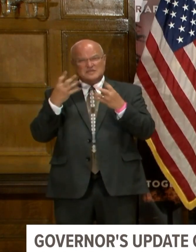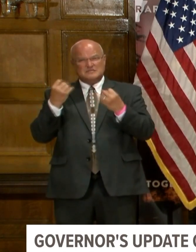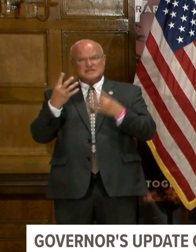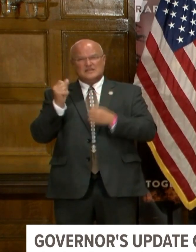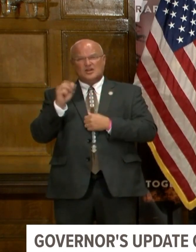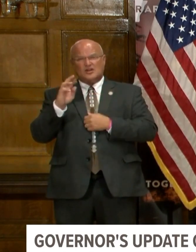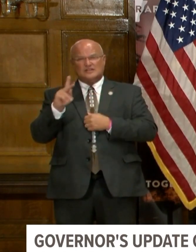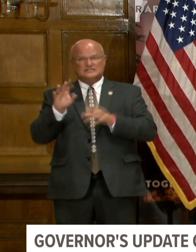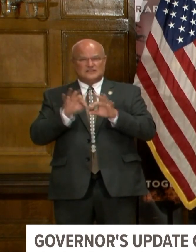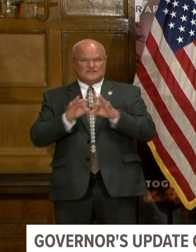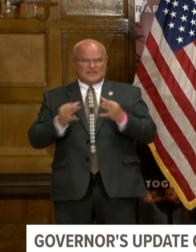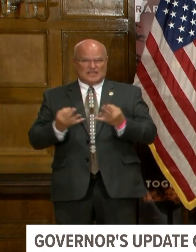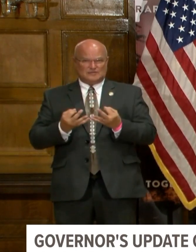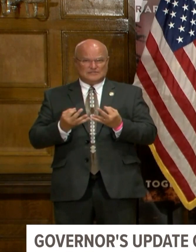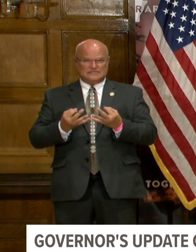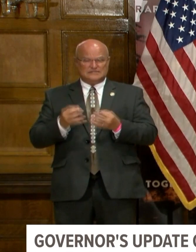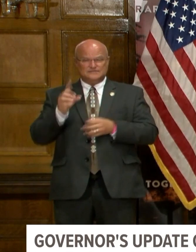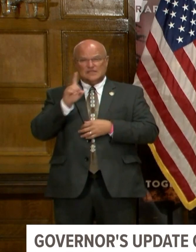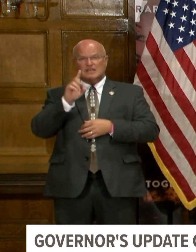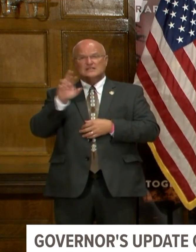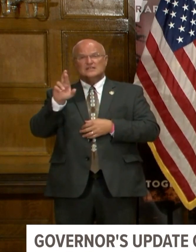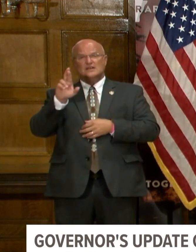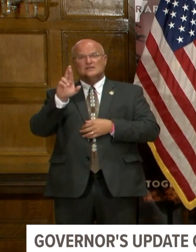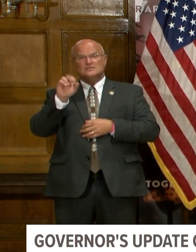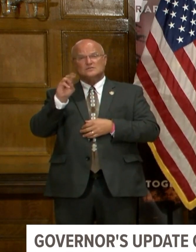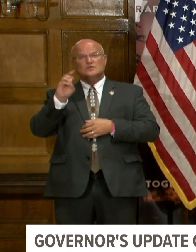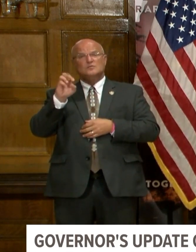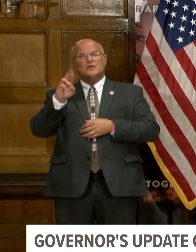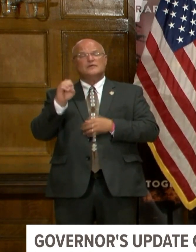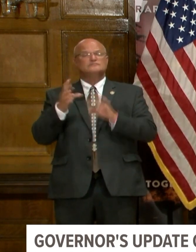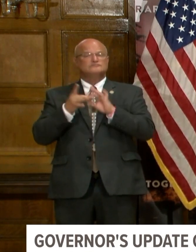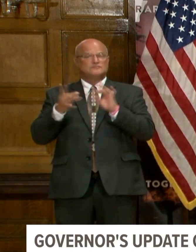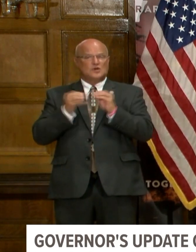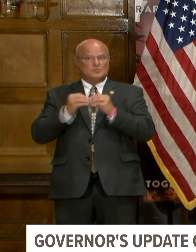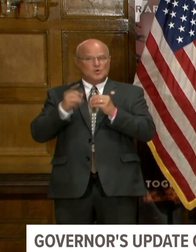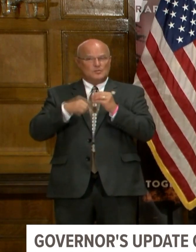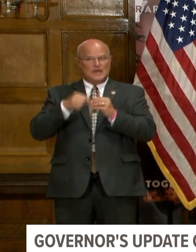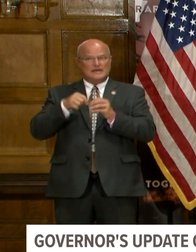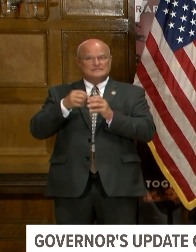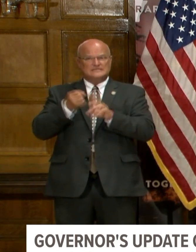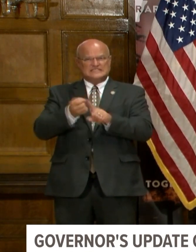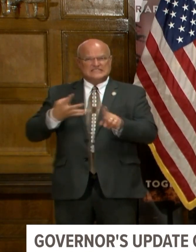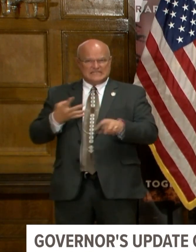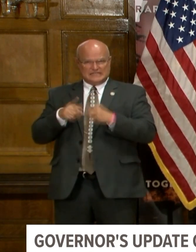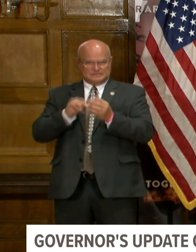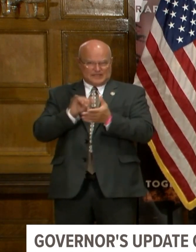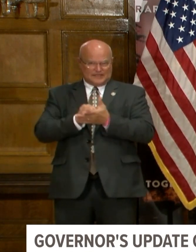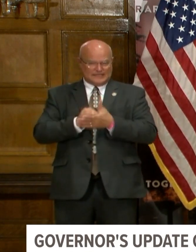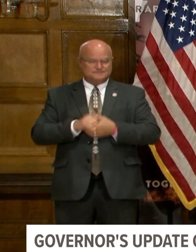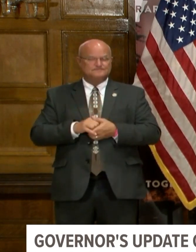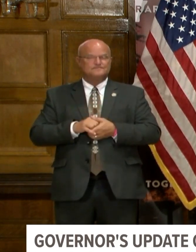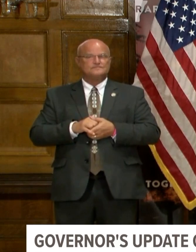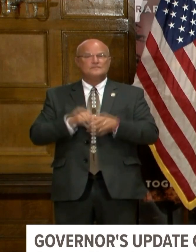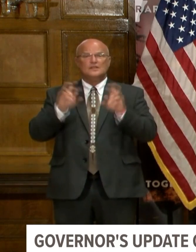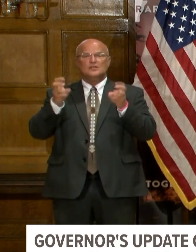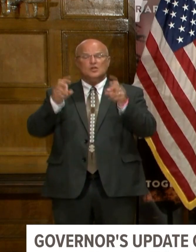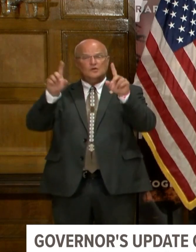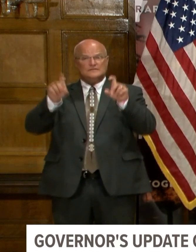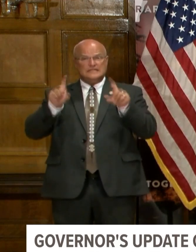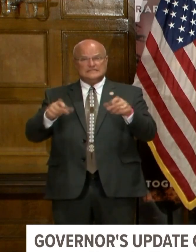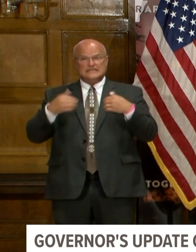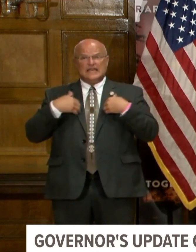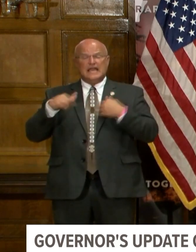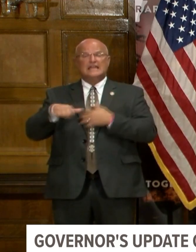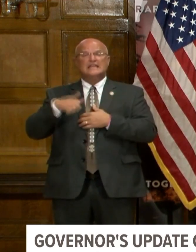Arkansas families. Dr. Romero will have more information on the details of those. In terms of testing, we